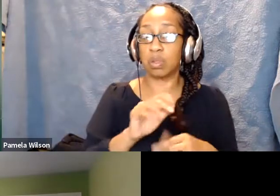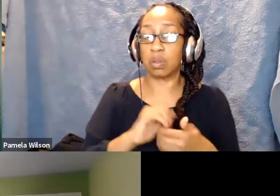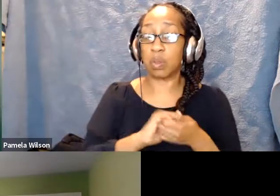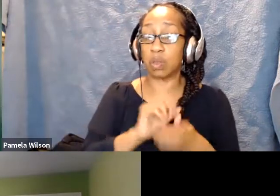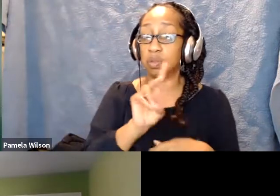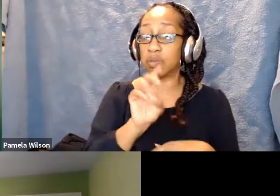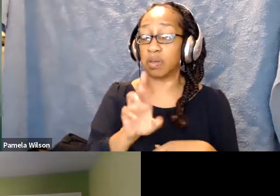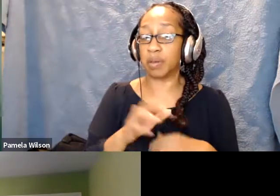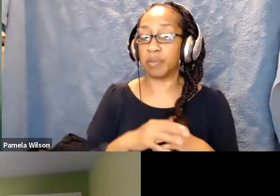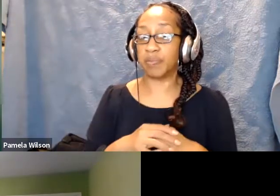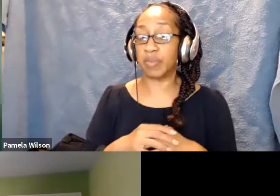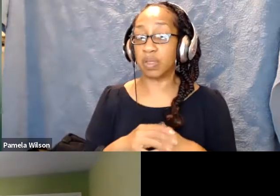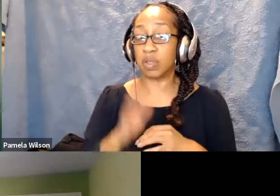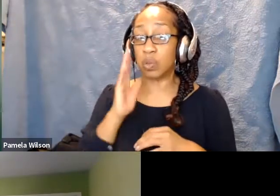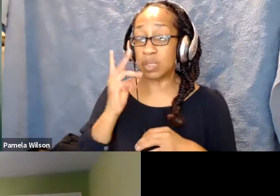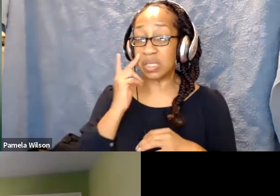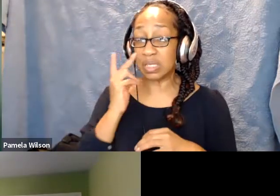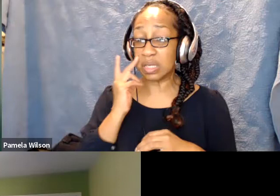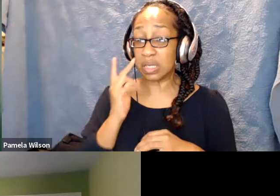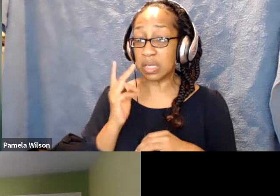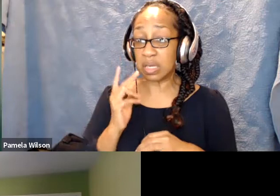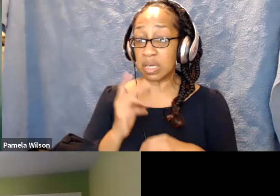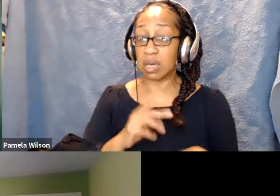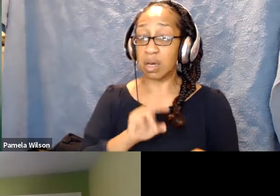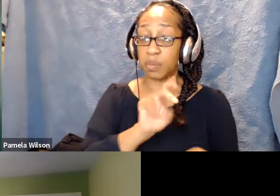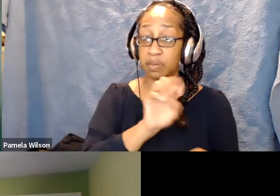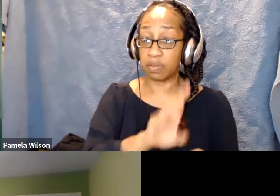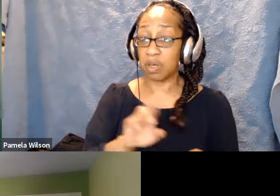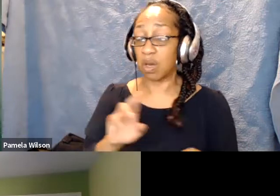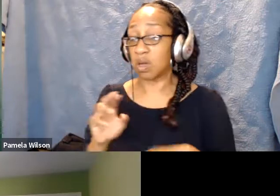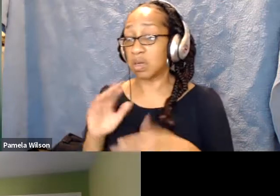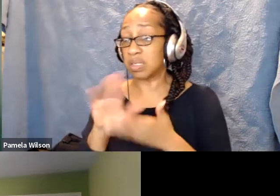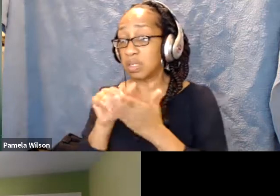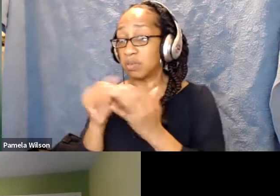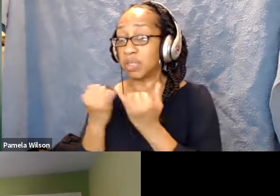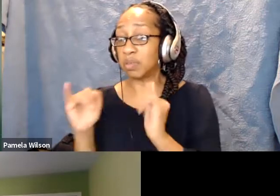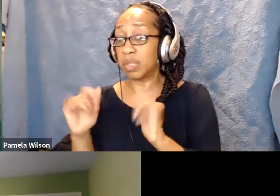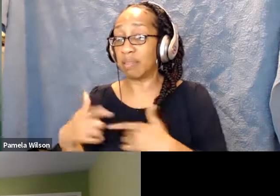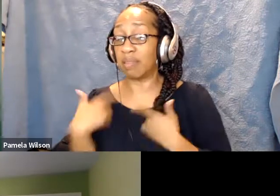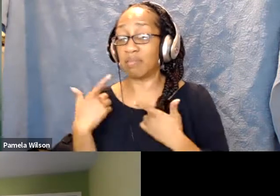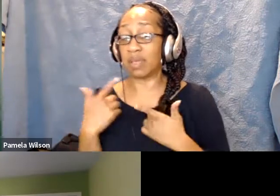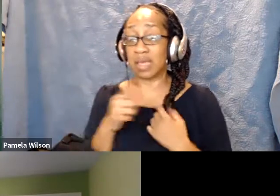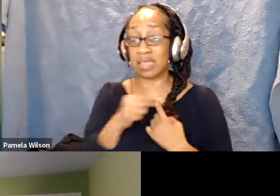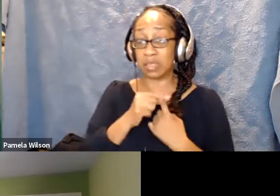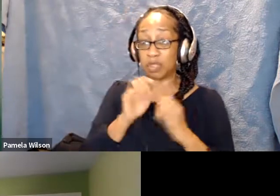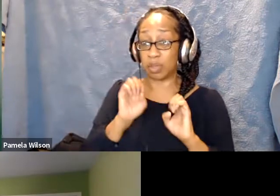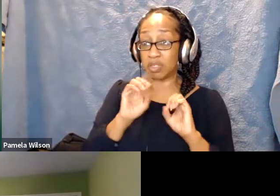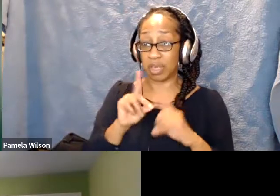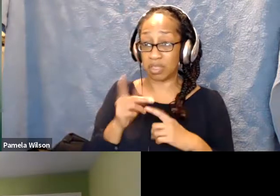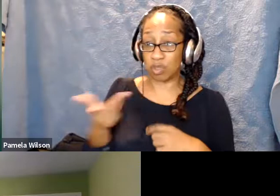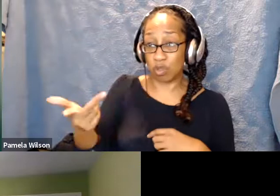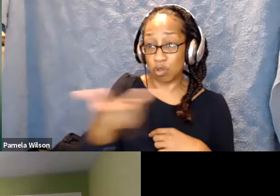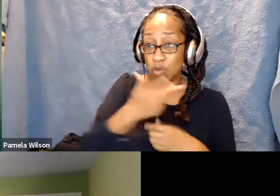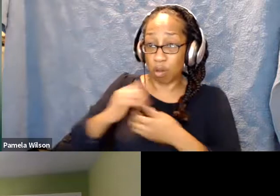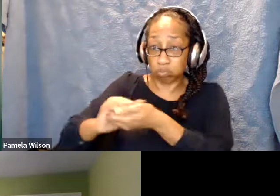would see a strong partnership across all three. And so we're here today modeling and asking you to follow suit around